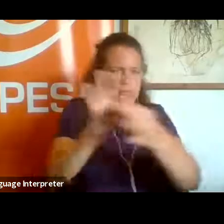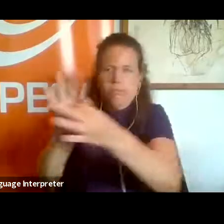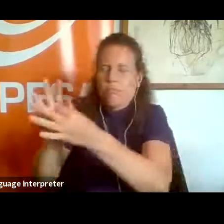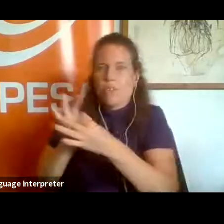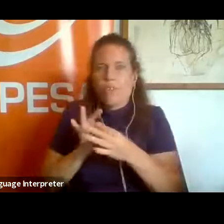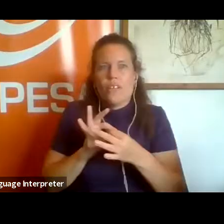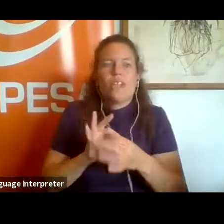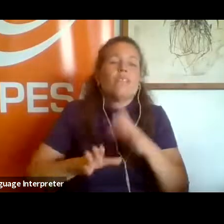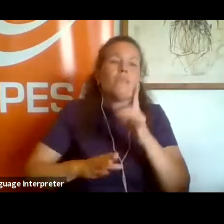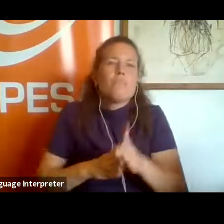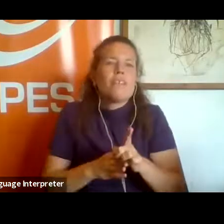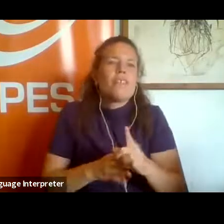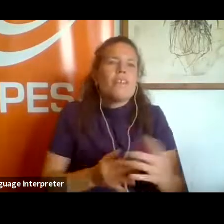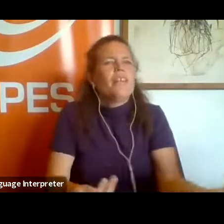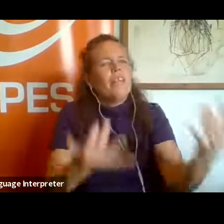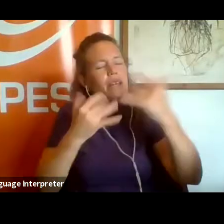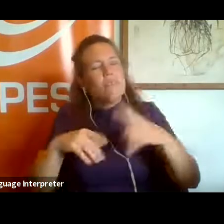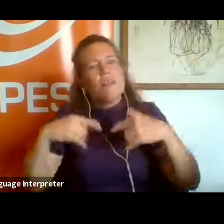the impacts of these attacks.